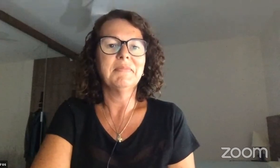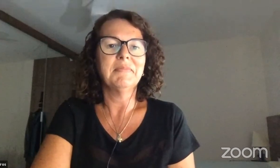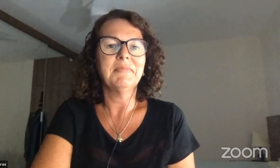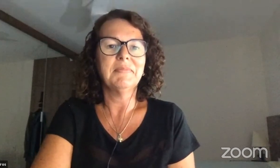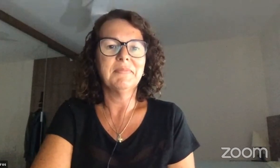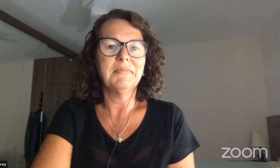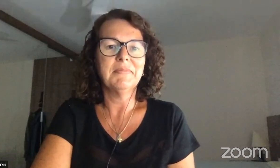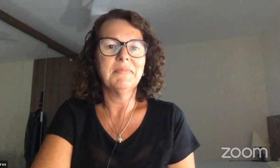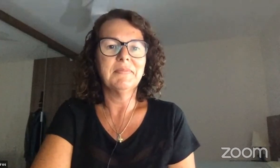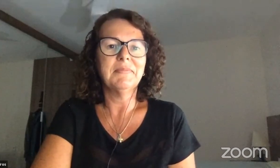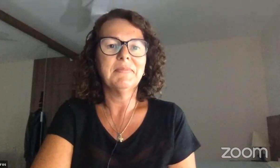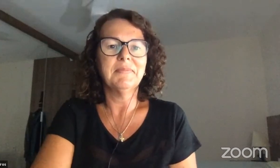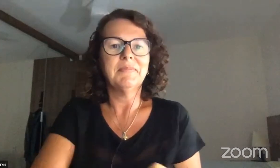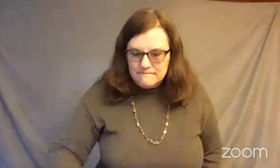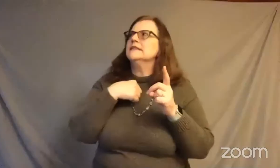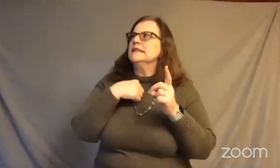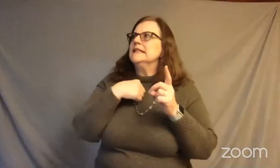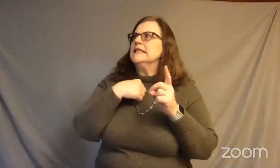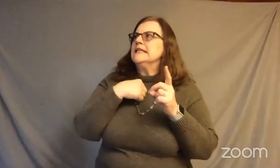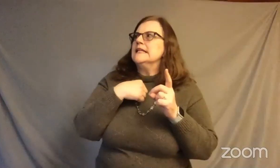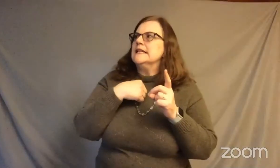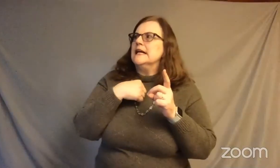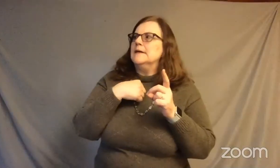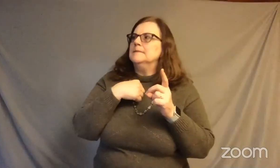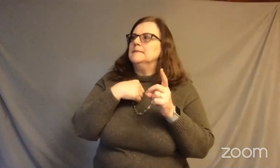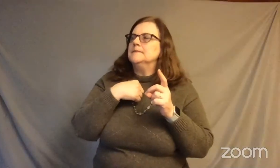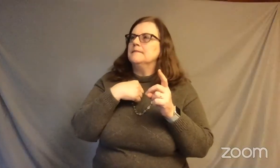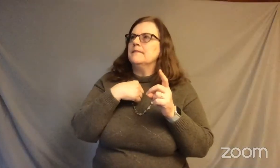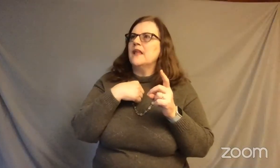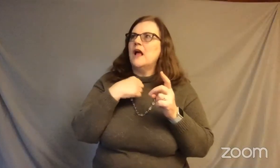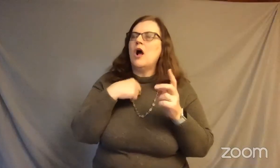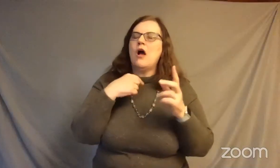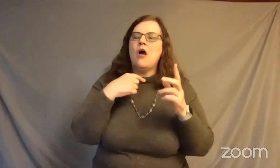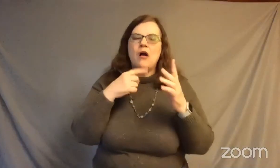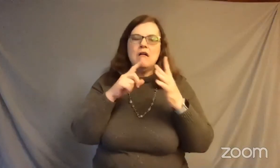So this is a good question, and I haven't thought too much about it.